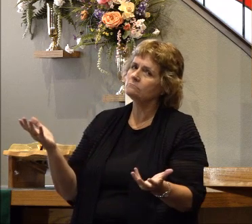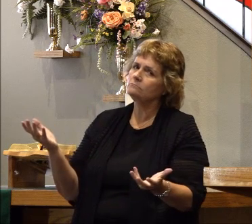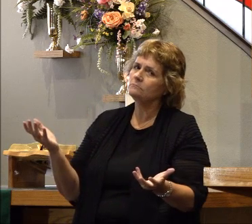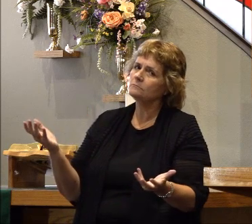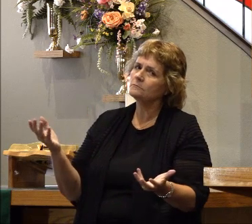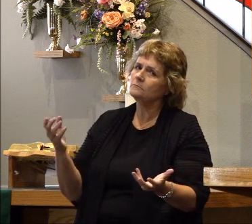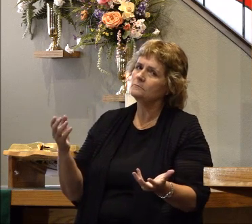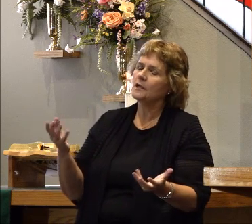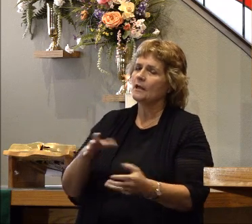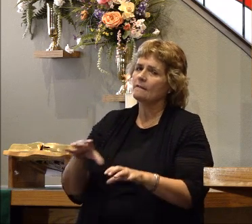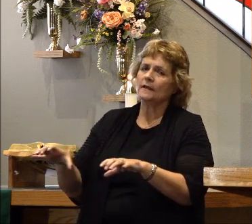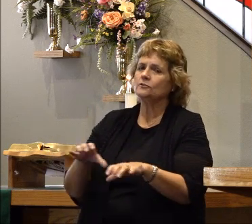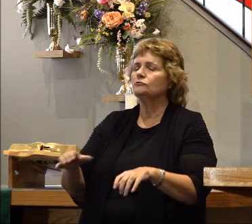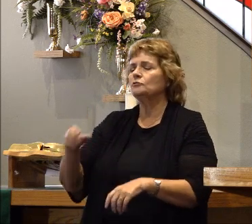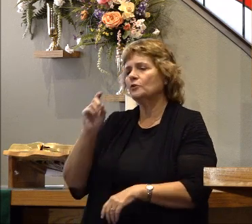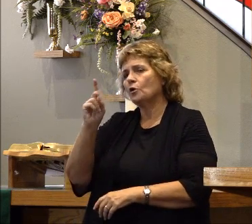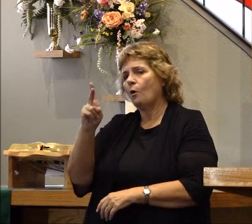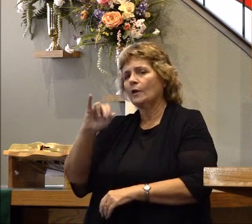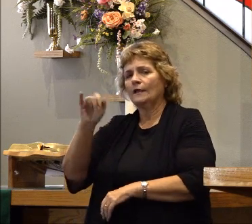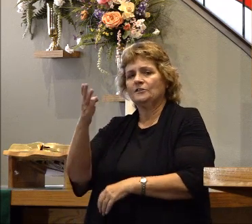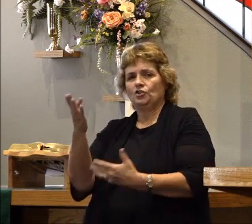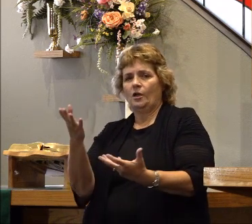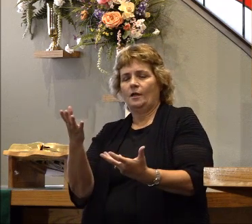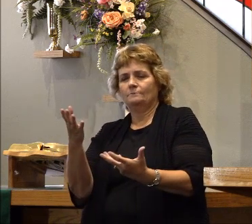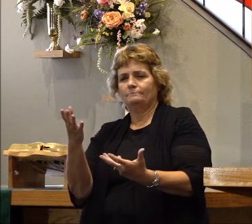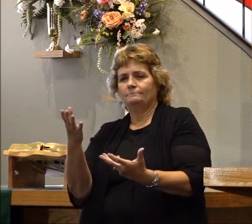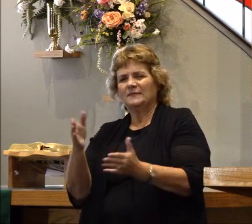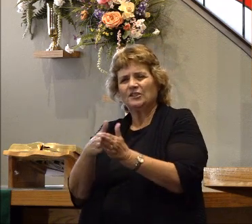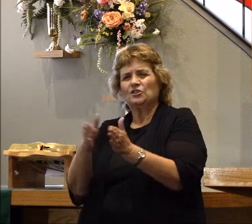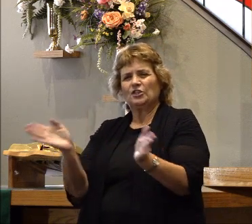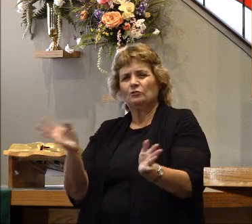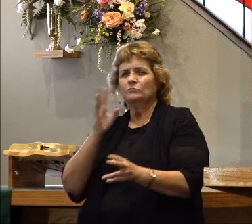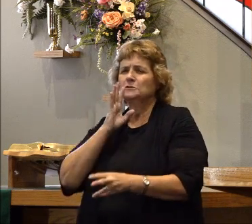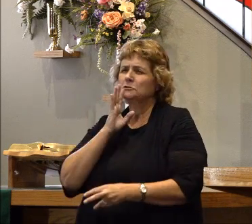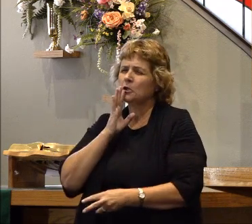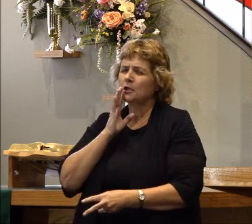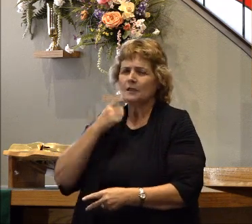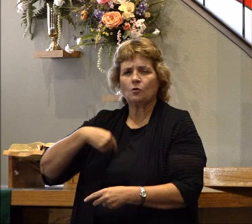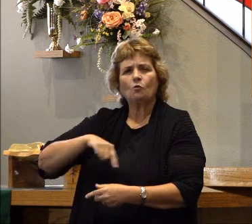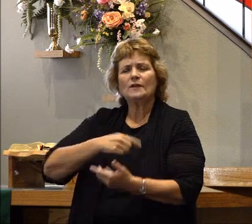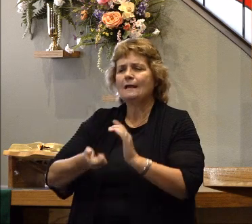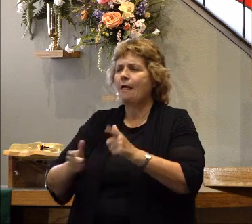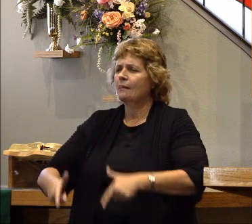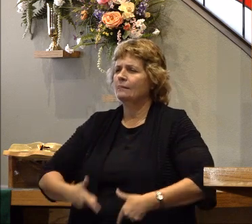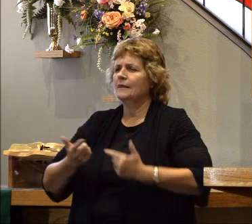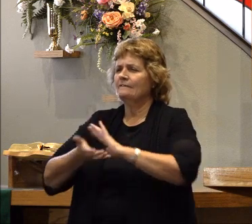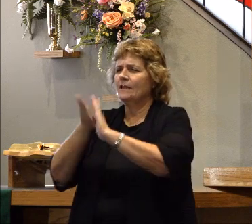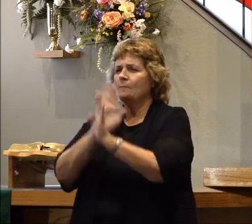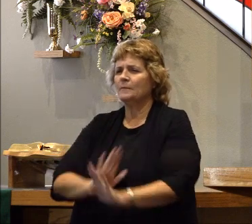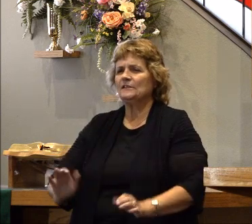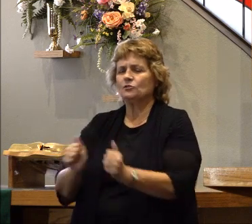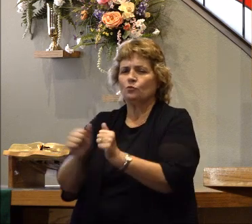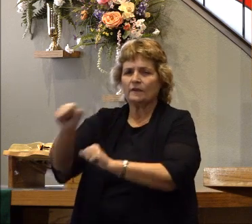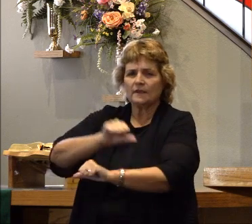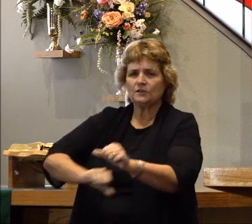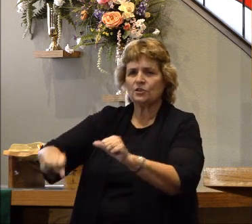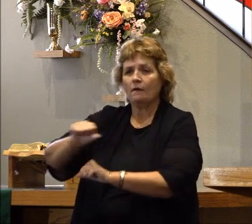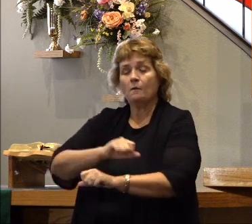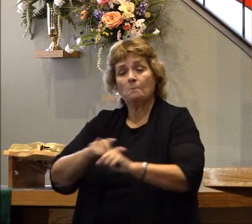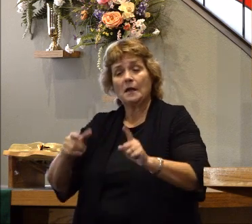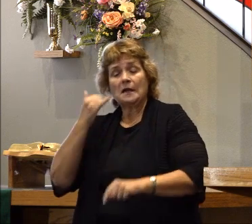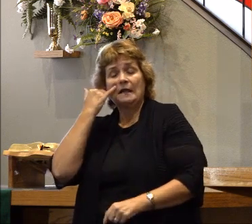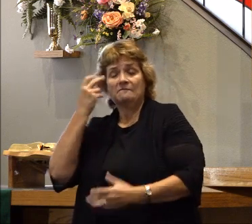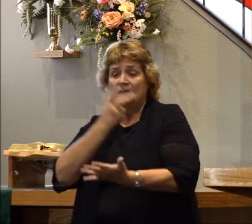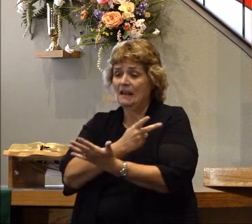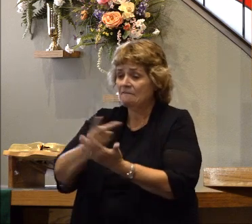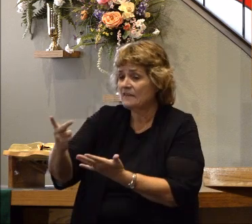Generally speaking, we live at peace with one another. And when they fail to do their job, or